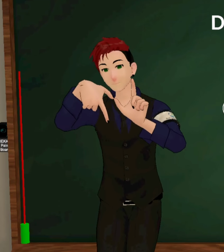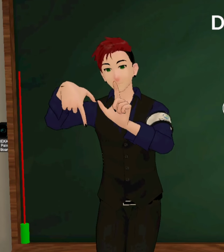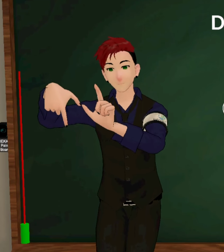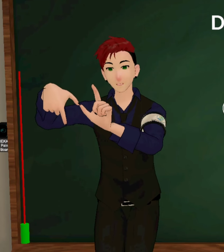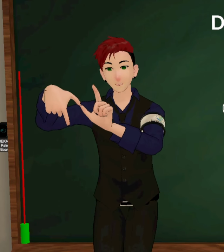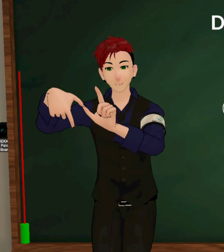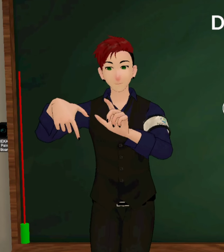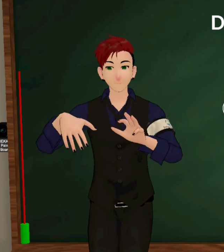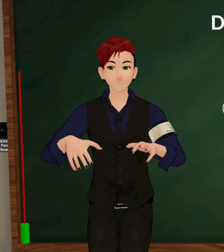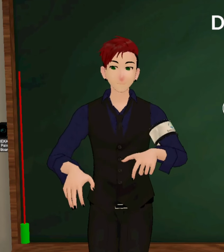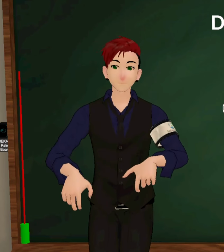NN.